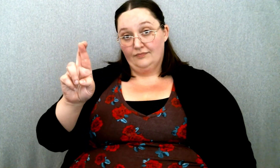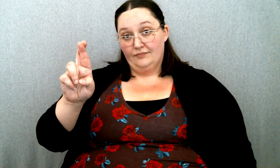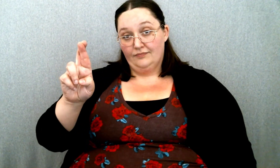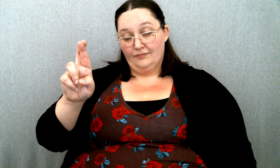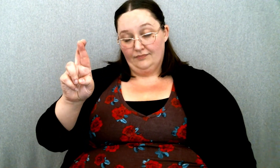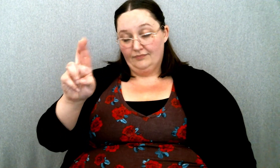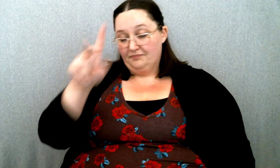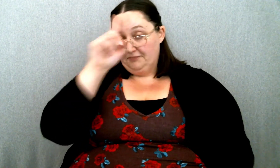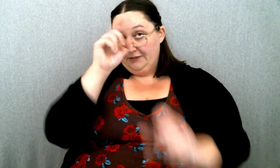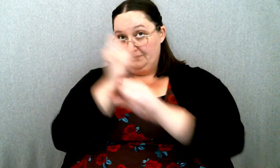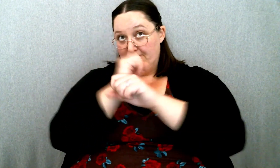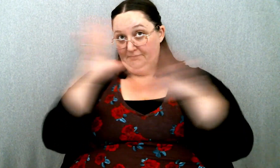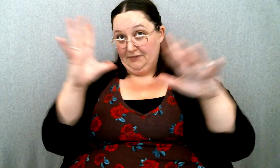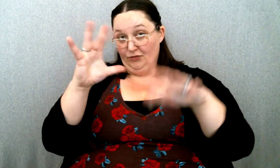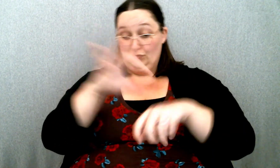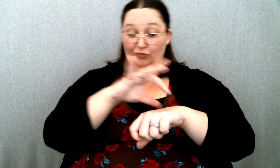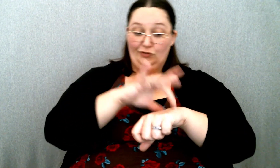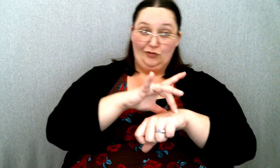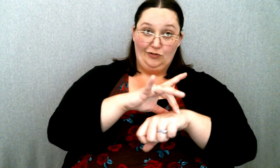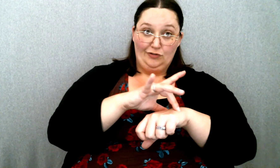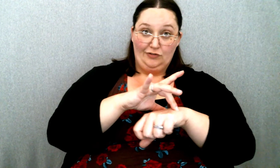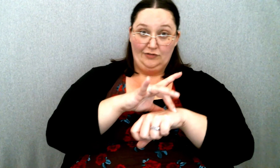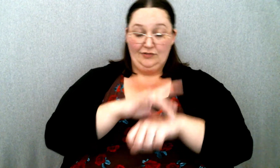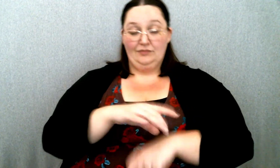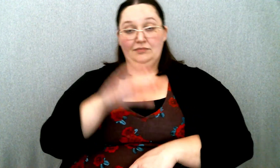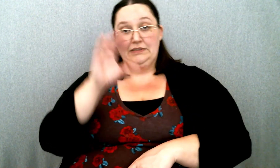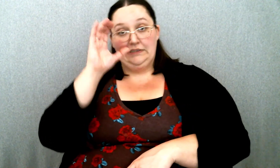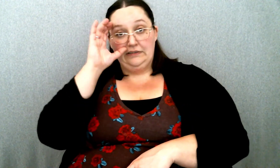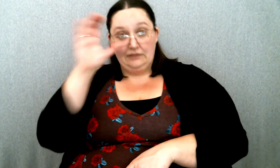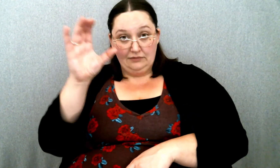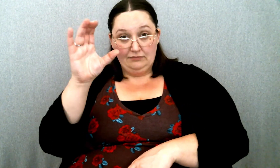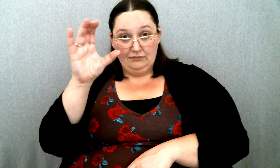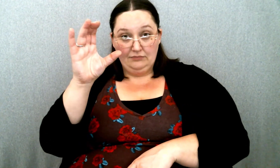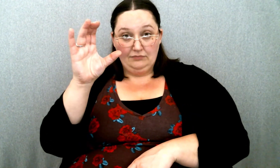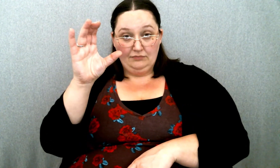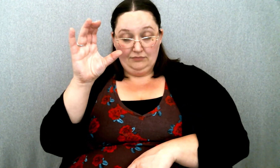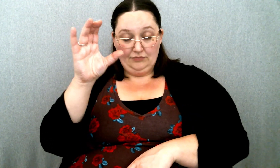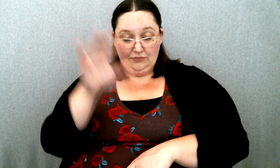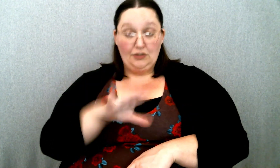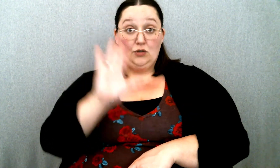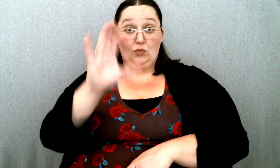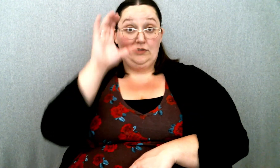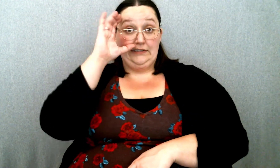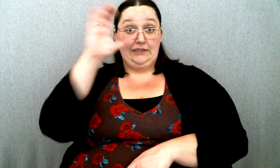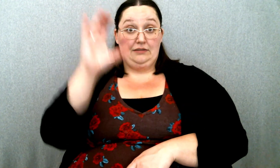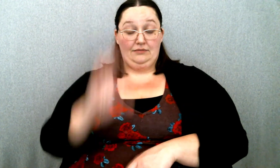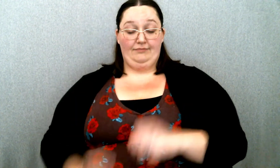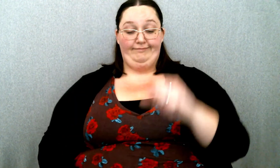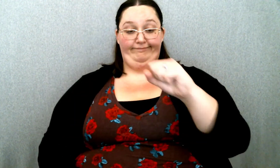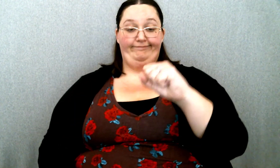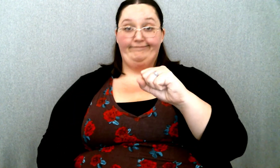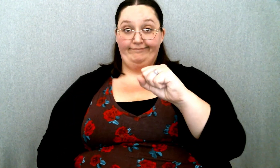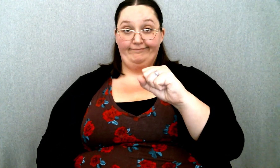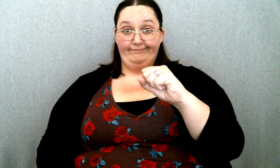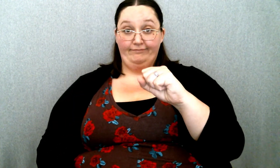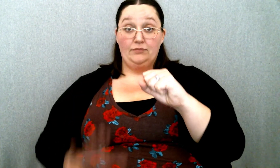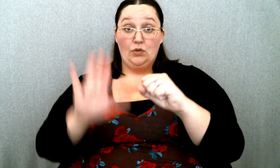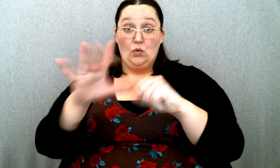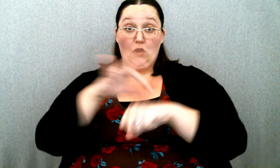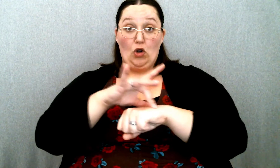The sign year, what I want you to imagine is the sun and the earth. Your sun is going to be in the middle.